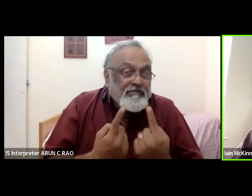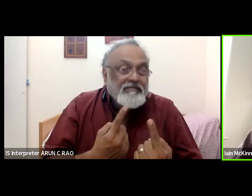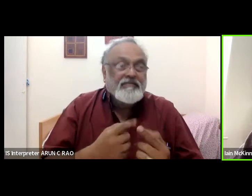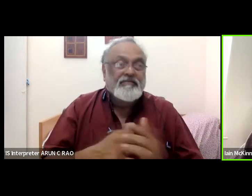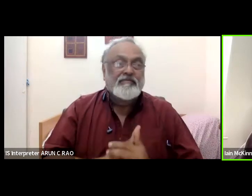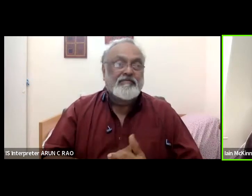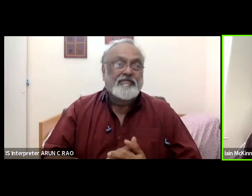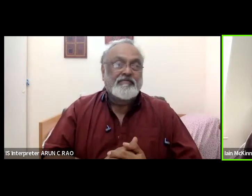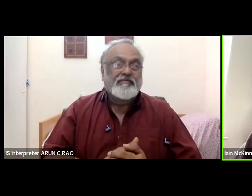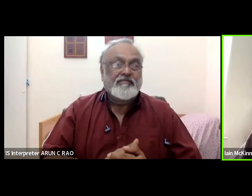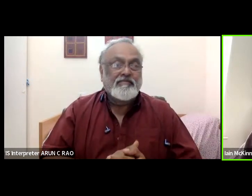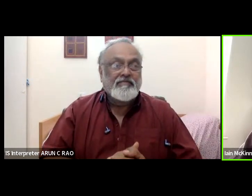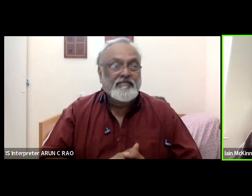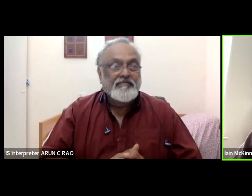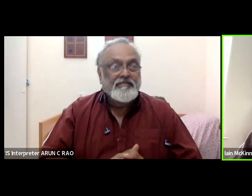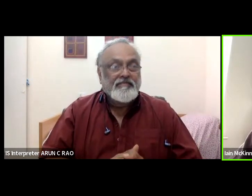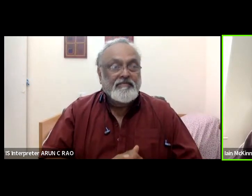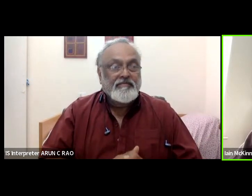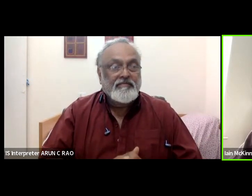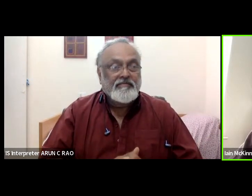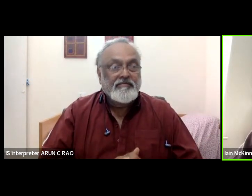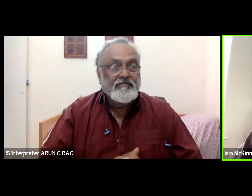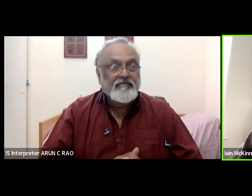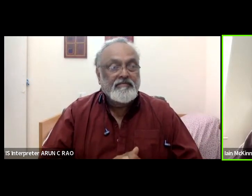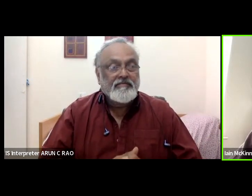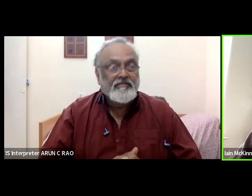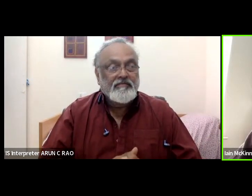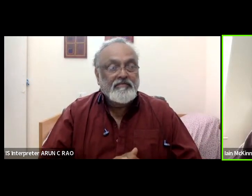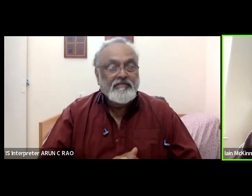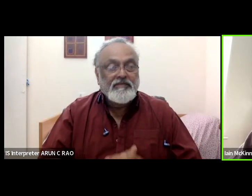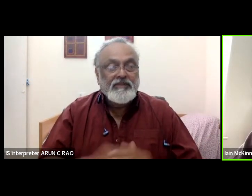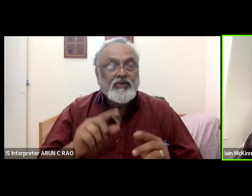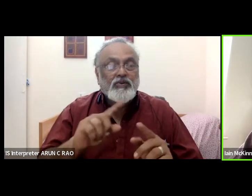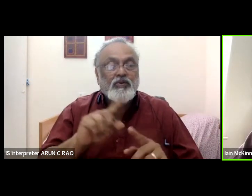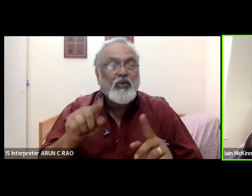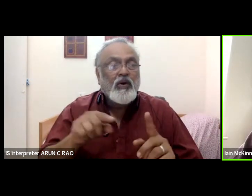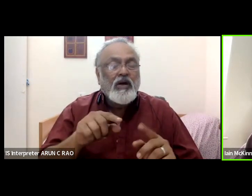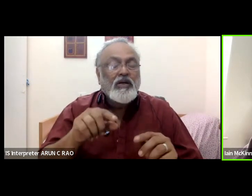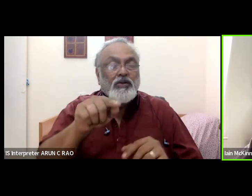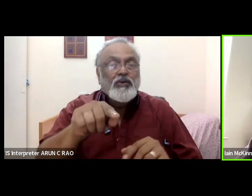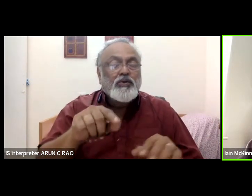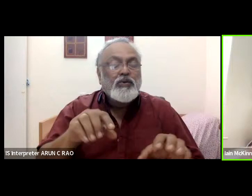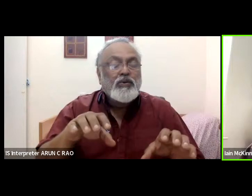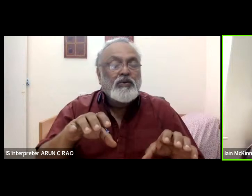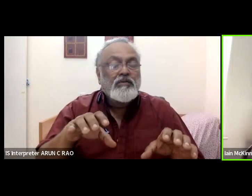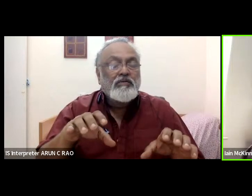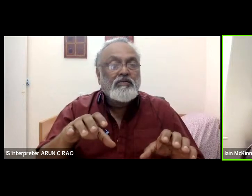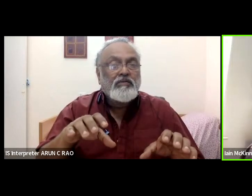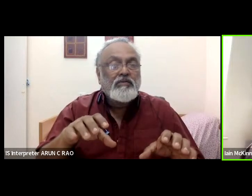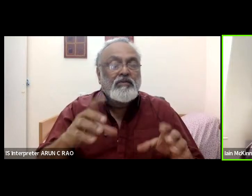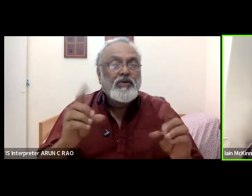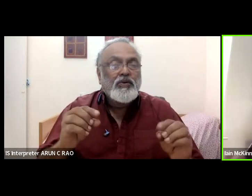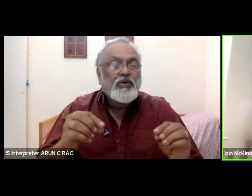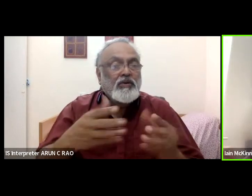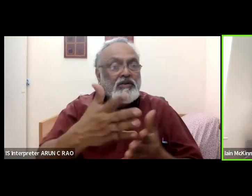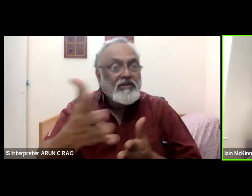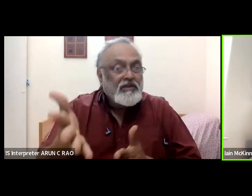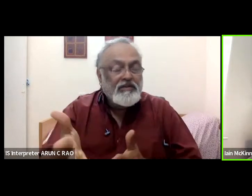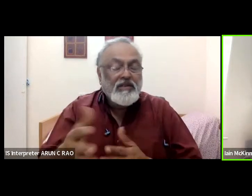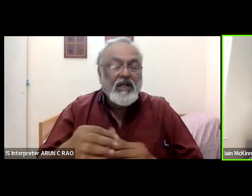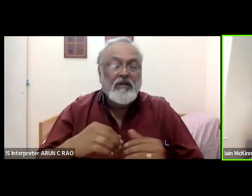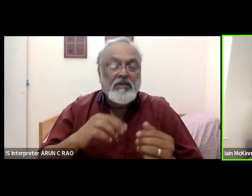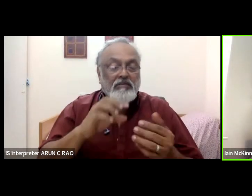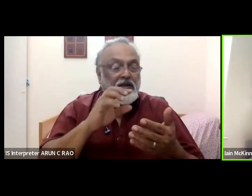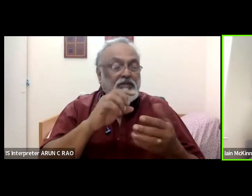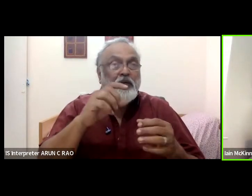would be great. While you guys are doing that, just to say that I've taken a note of some questions already, and I